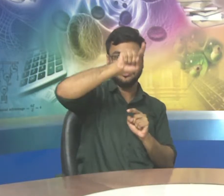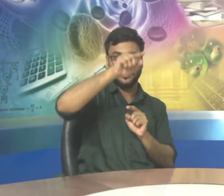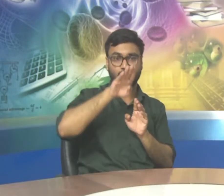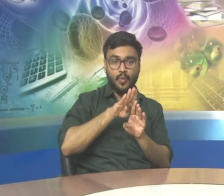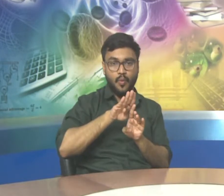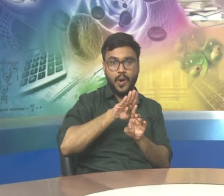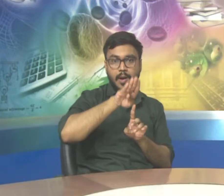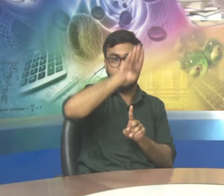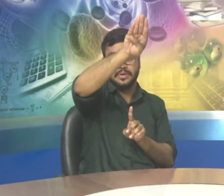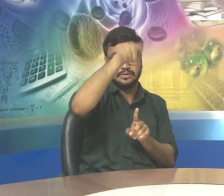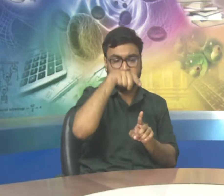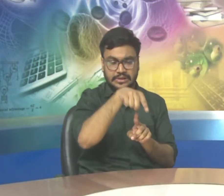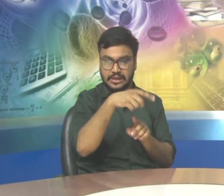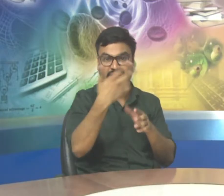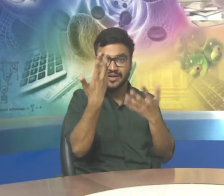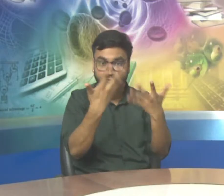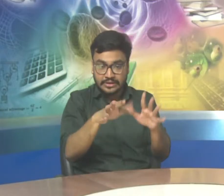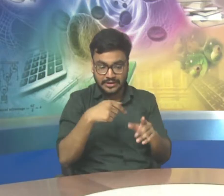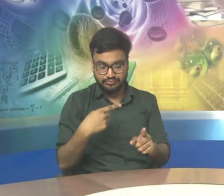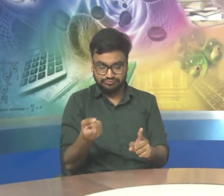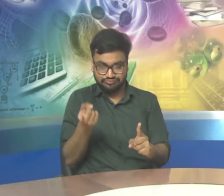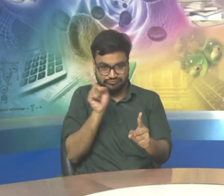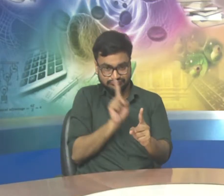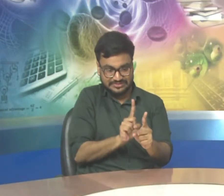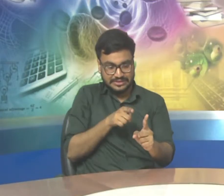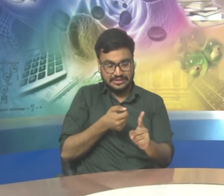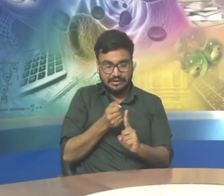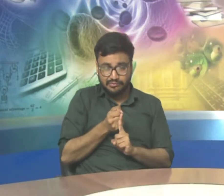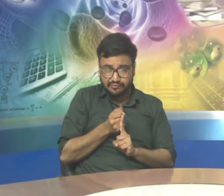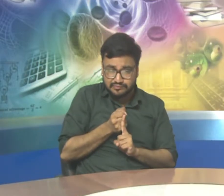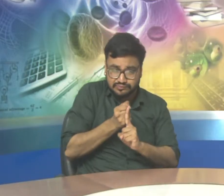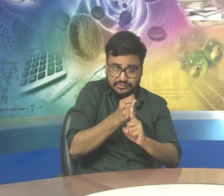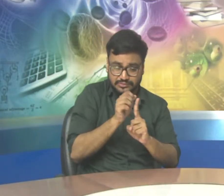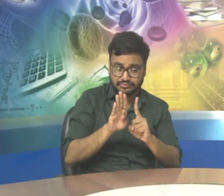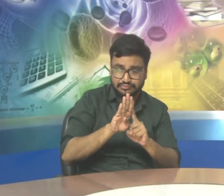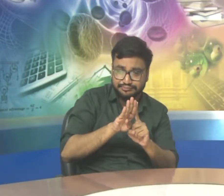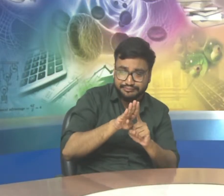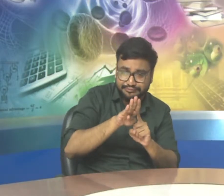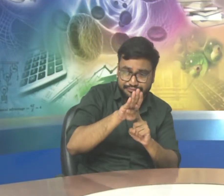For example, pushing a car on a slopy road,